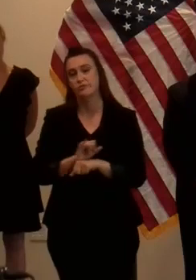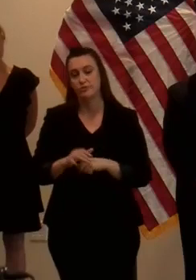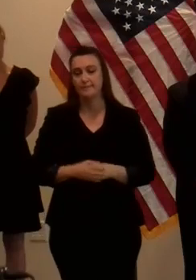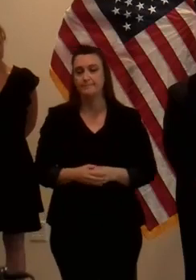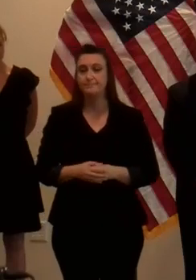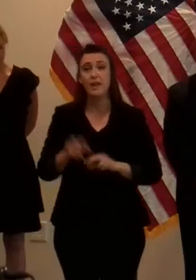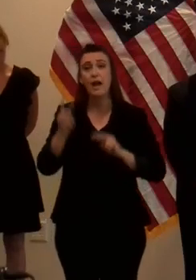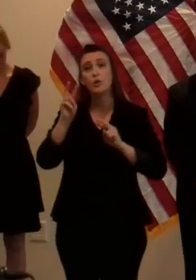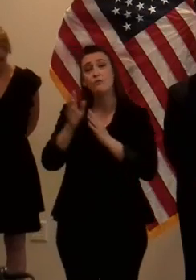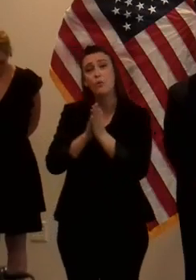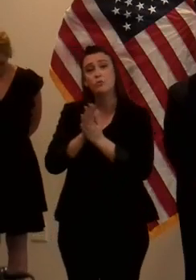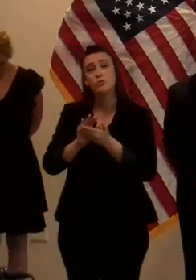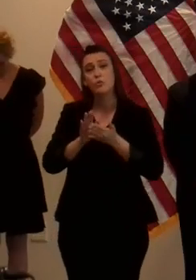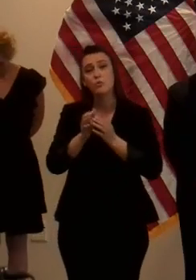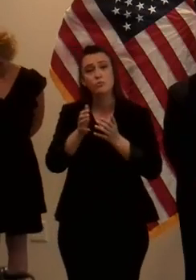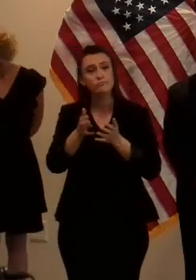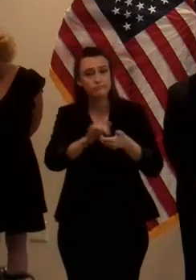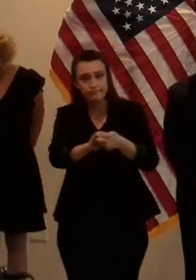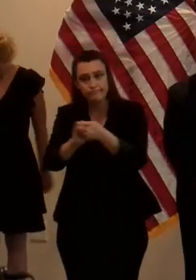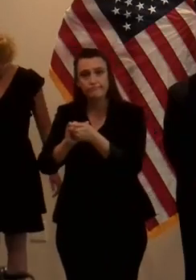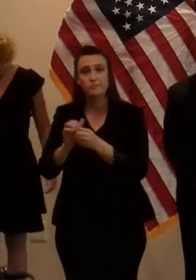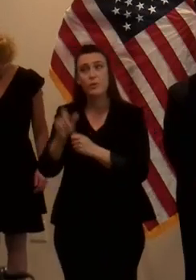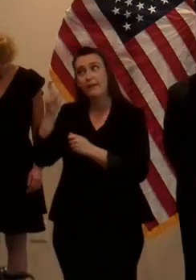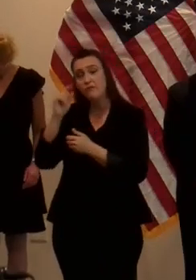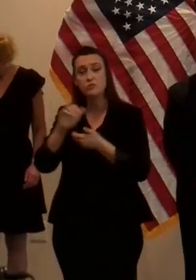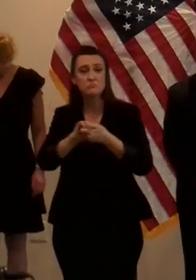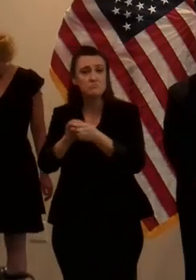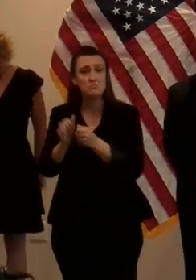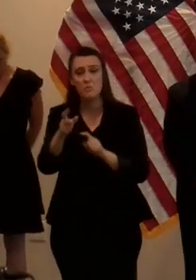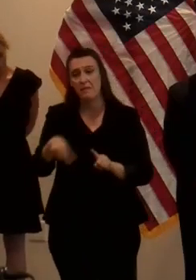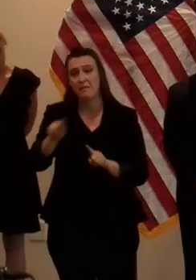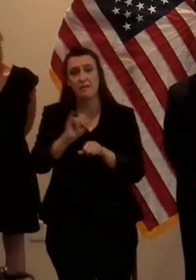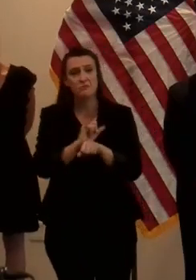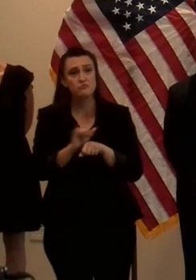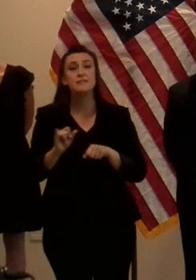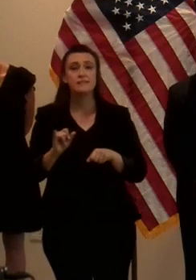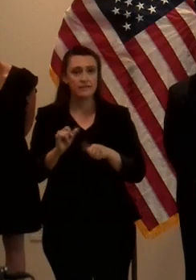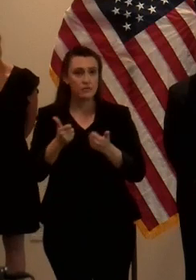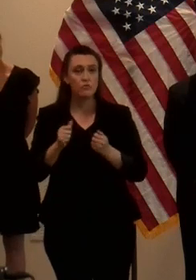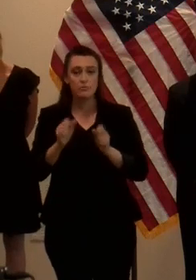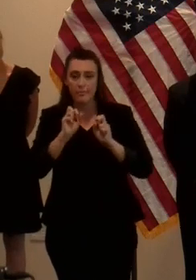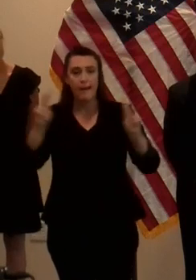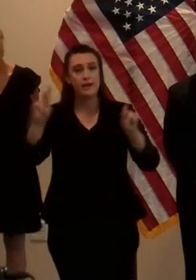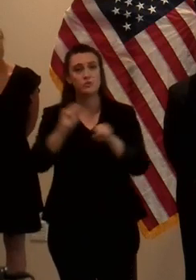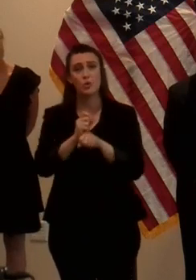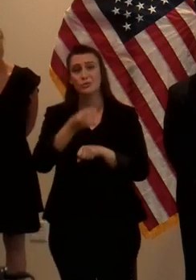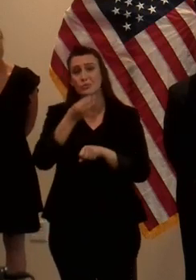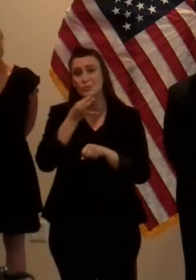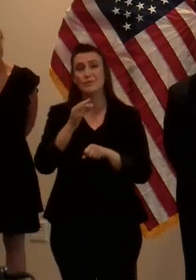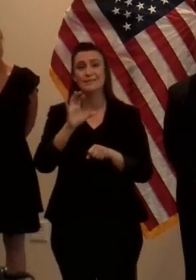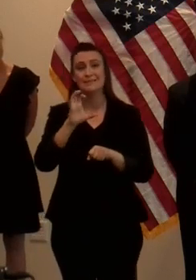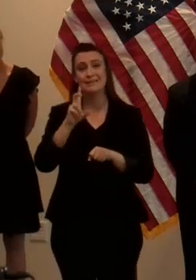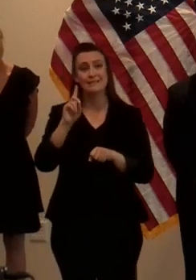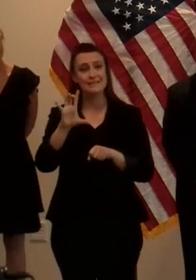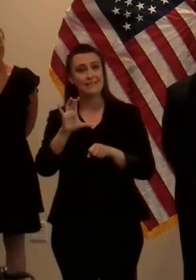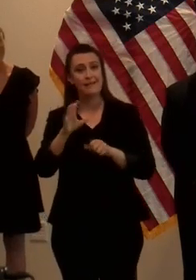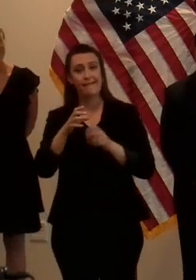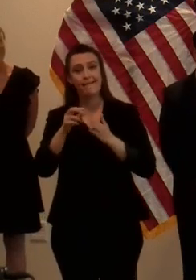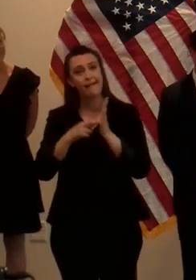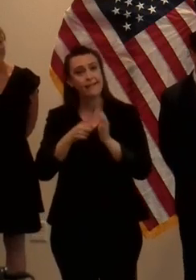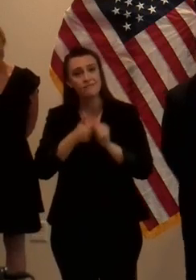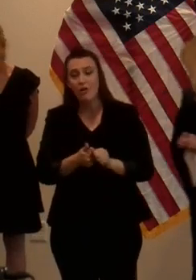state to get people back to work, safely deploying CDC guidelines, and get our economy back to business.